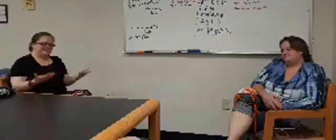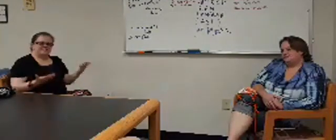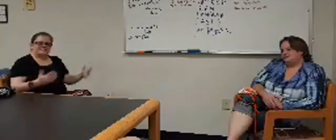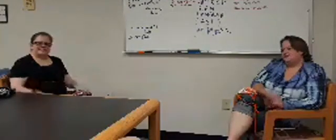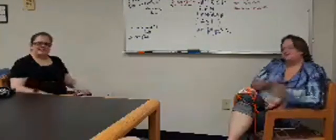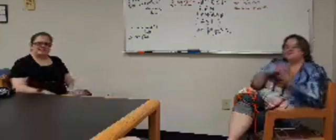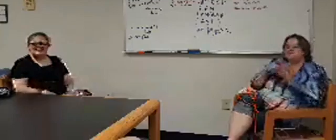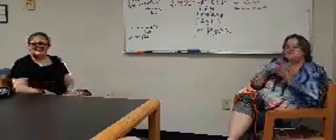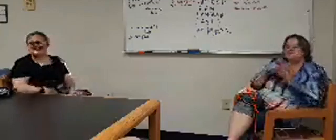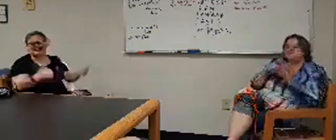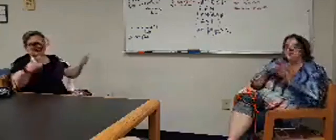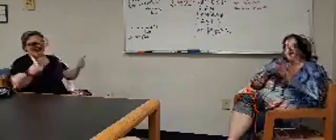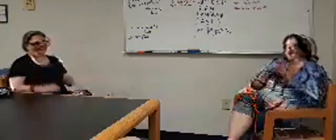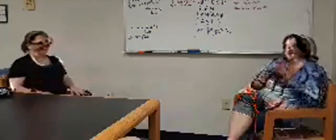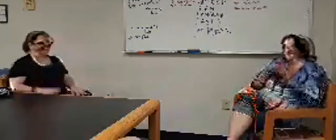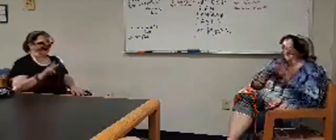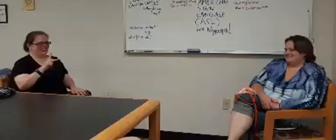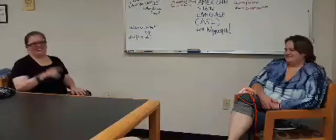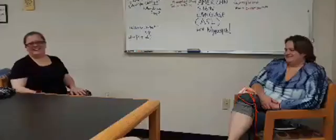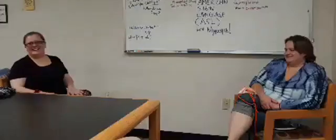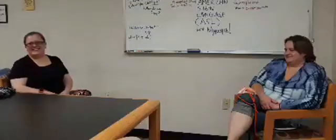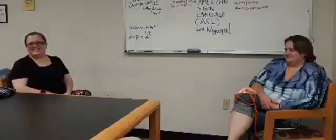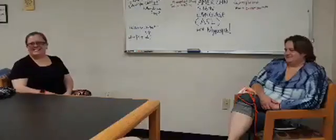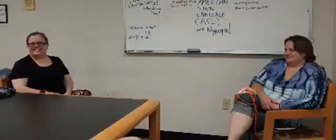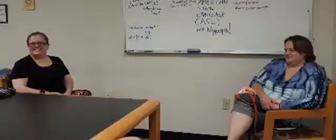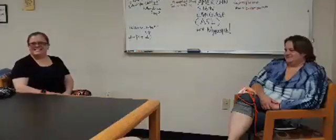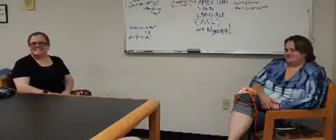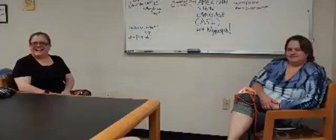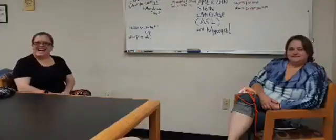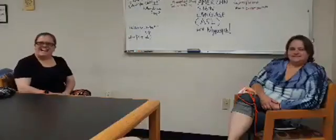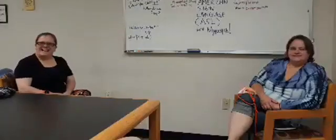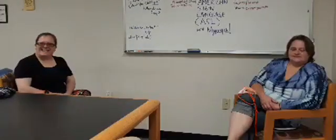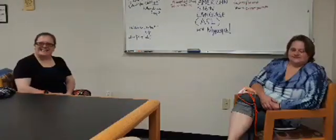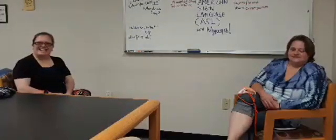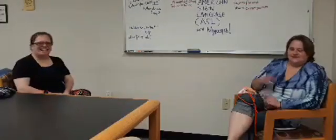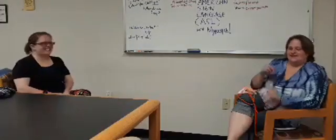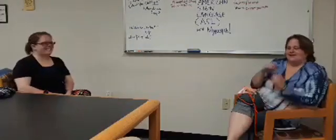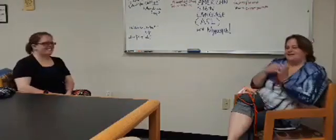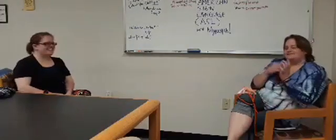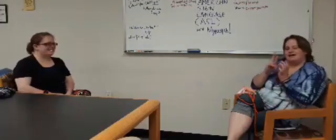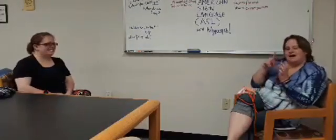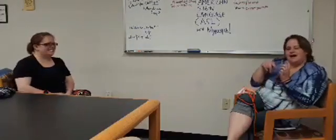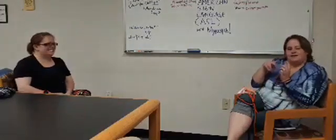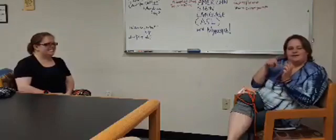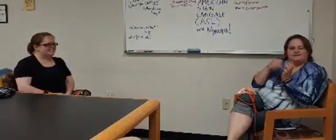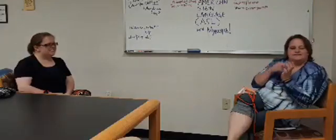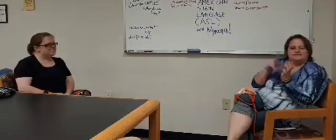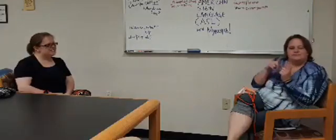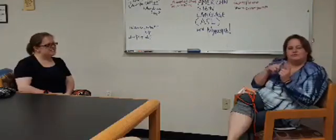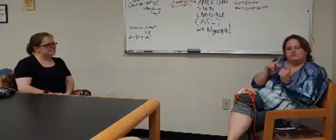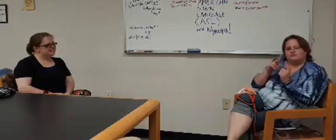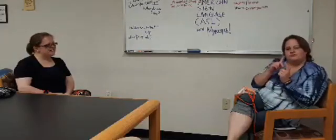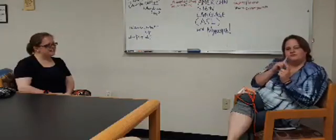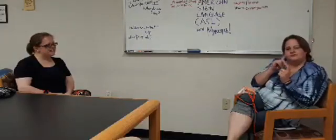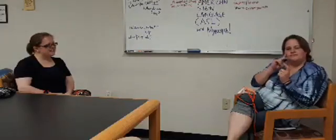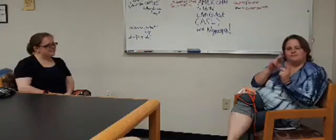Oh, we're back. Hey, we're back. Oh, internet. Oh, technology. What a lovely thing. It's up to the people